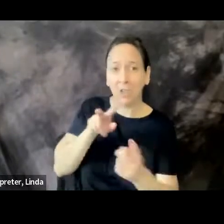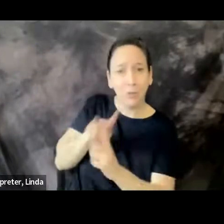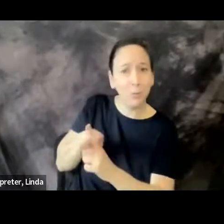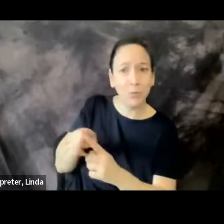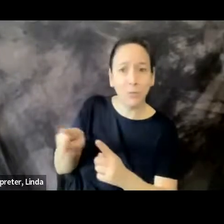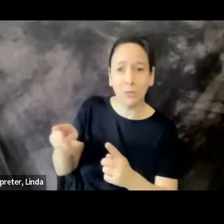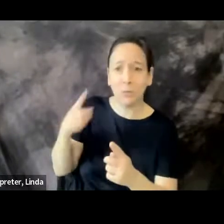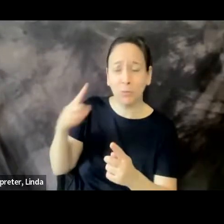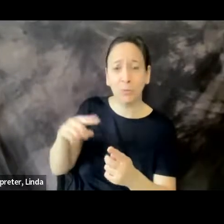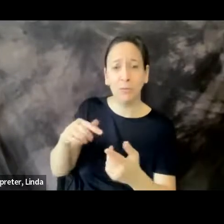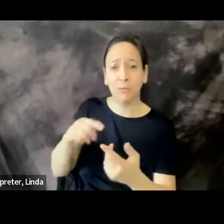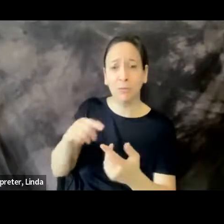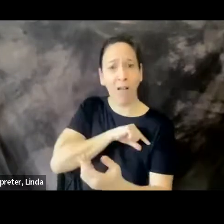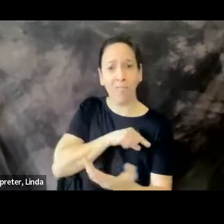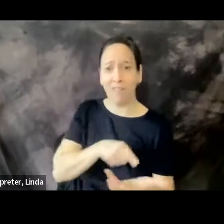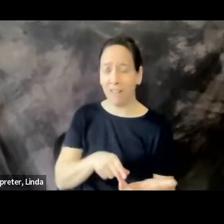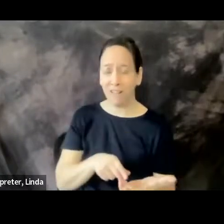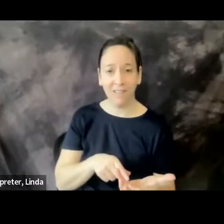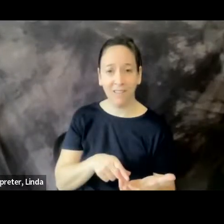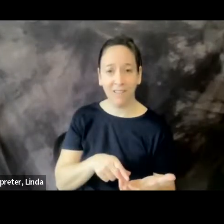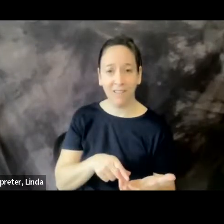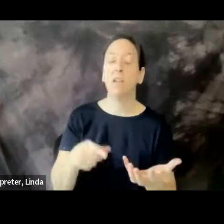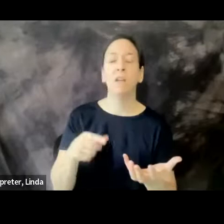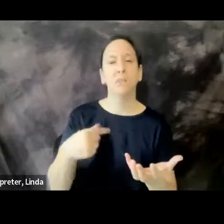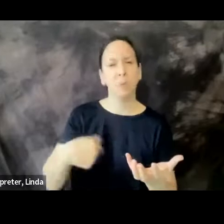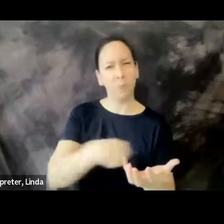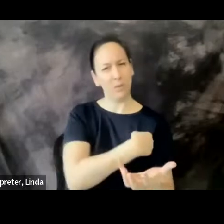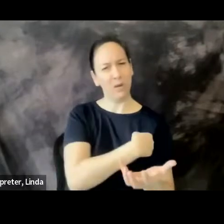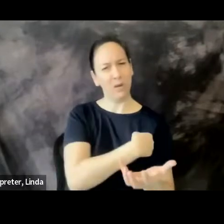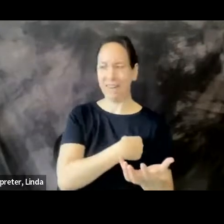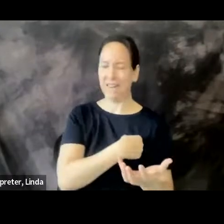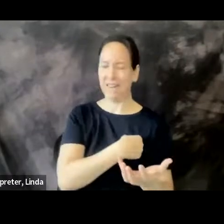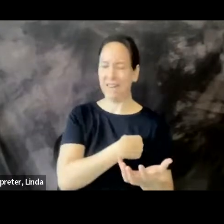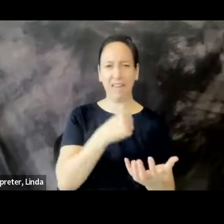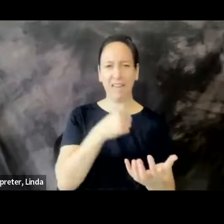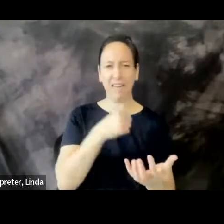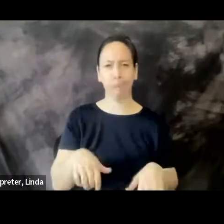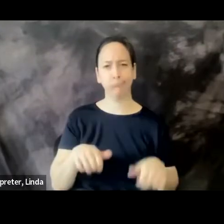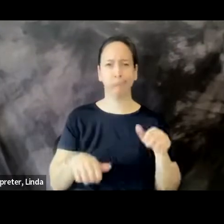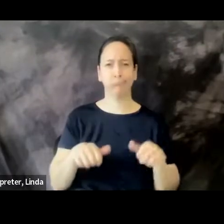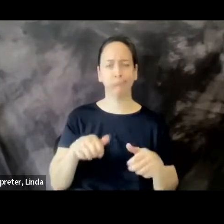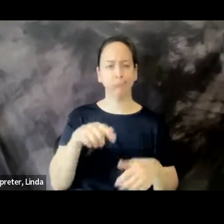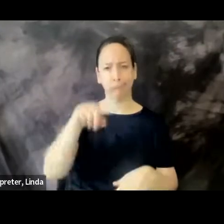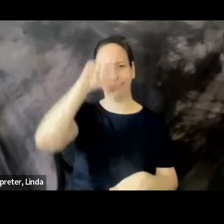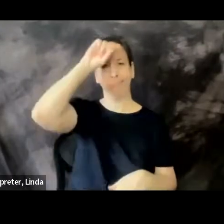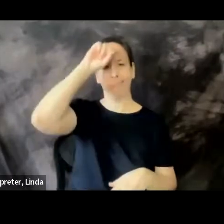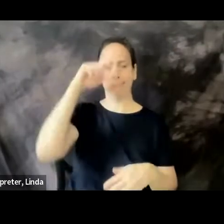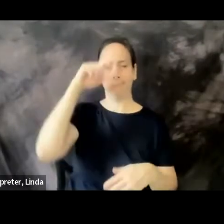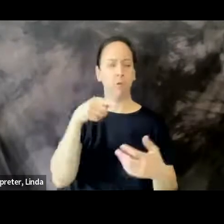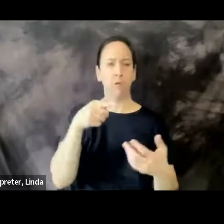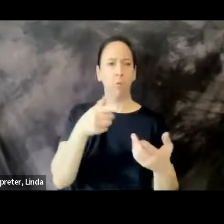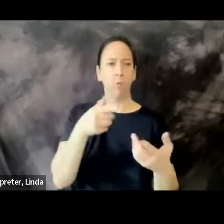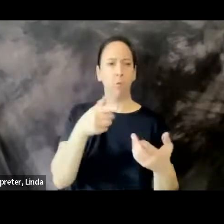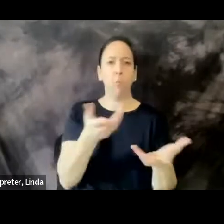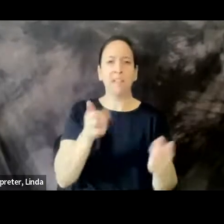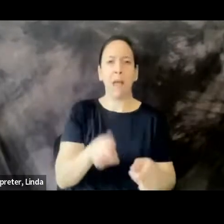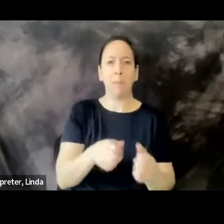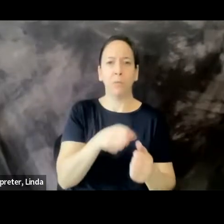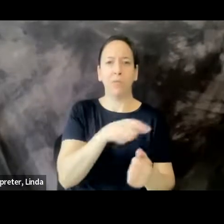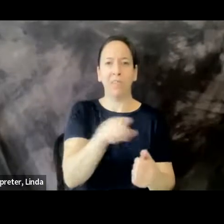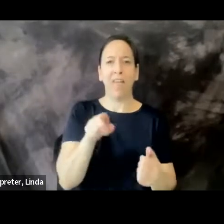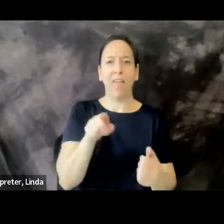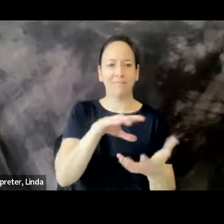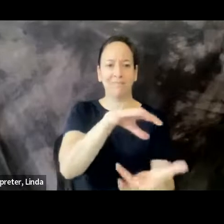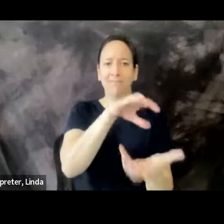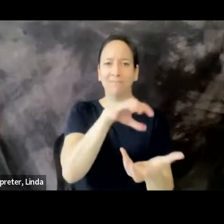eligible for the program. And so we often wonder what is going on with the collection of this extra data that is being collected, since it's